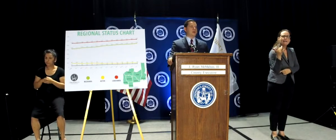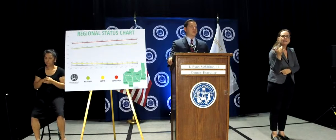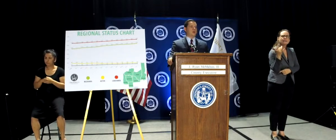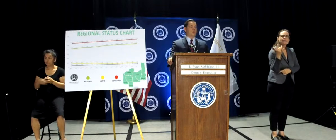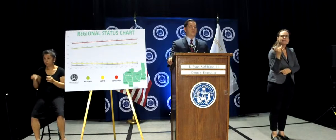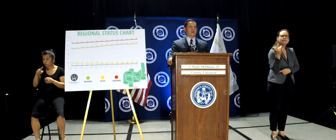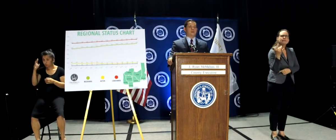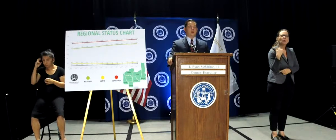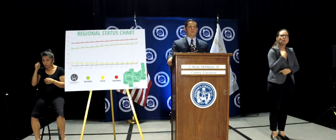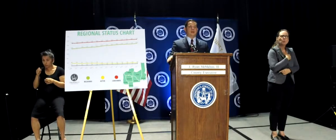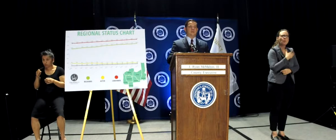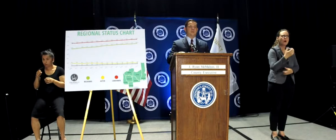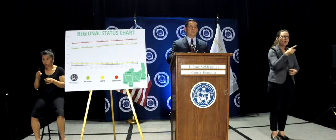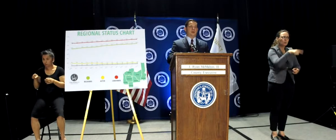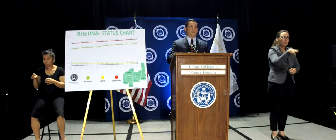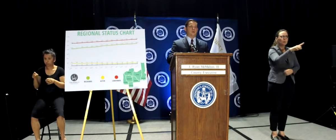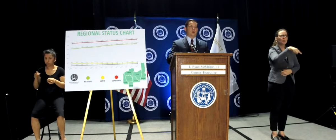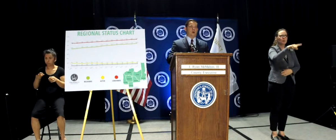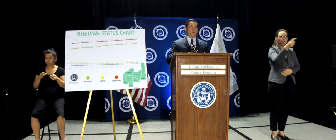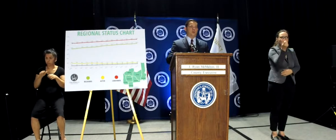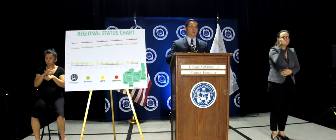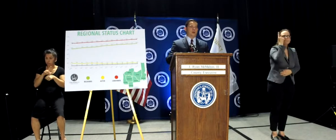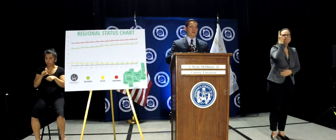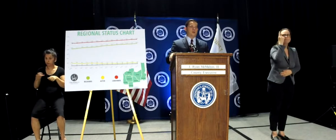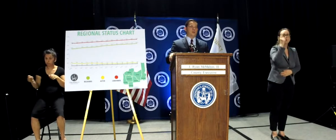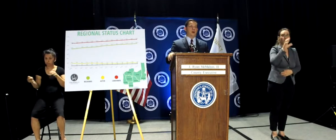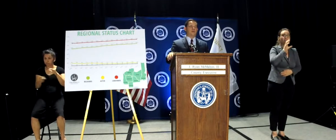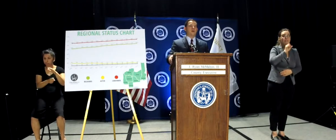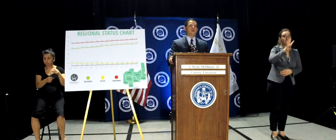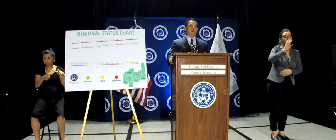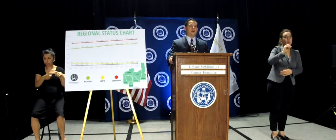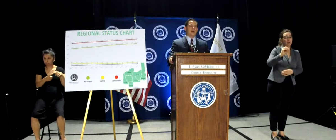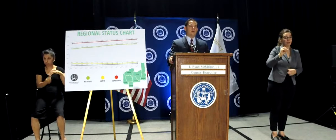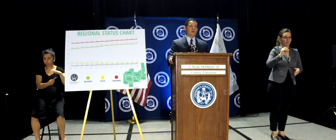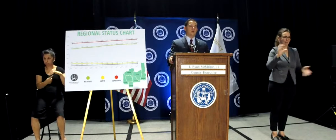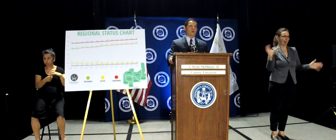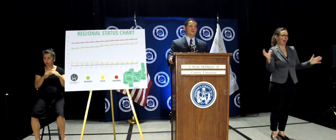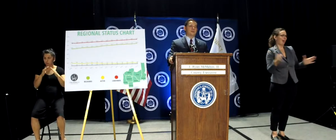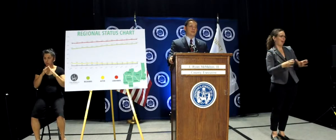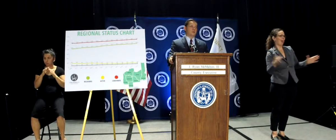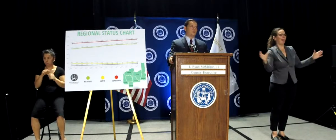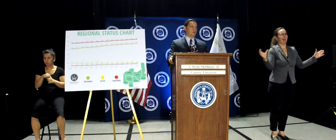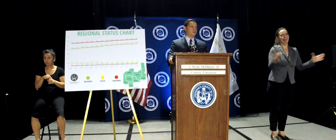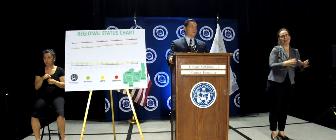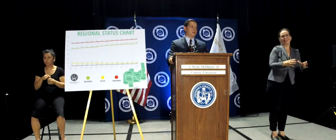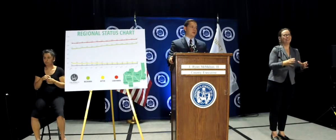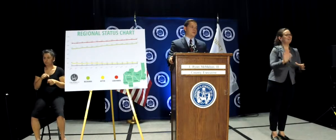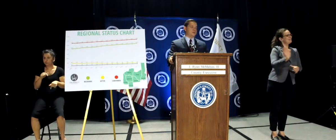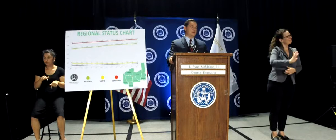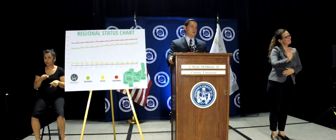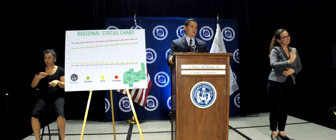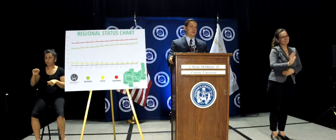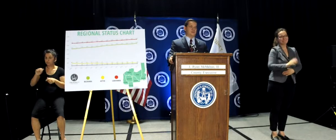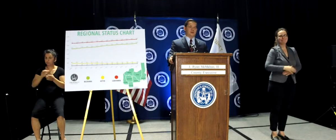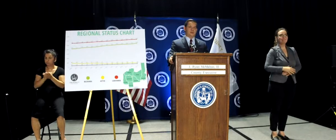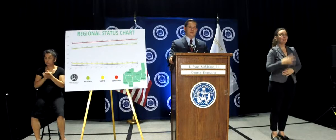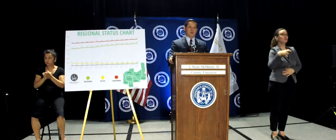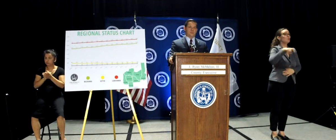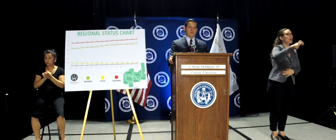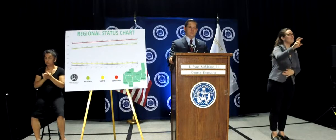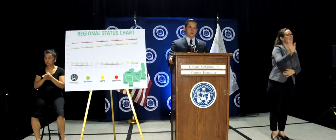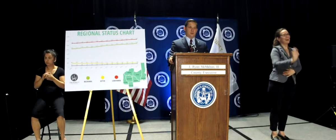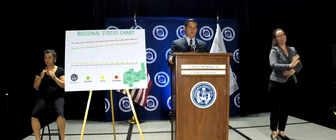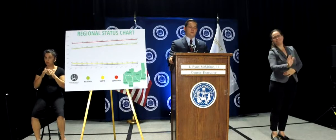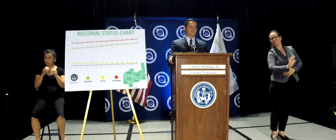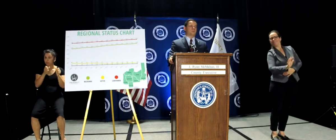you getting COVID, there are many people that you know and you like and you love that are now in a quarantine for 14 days. That is very